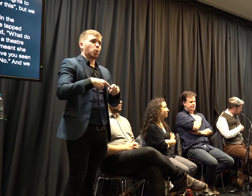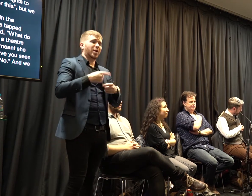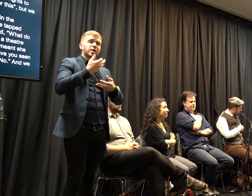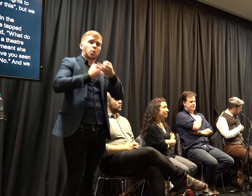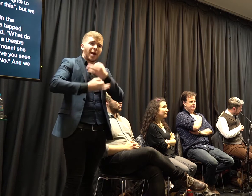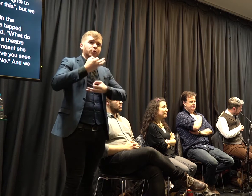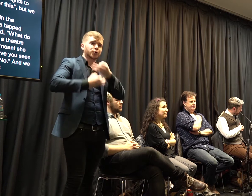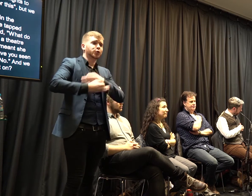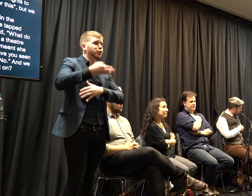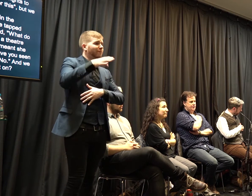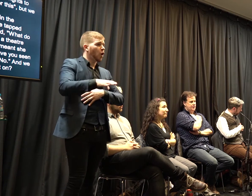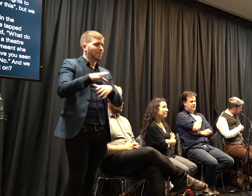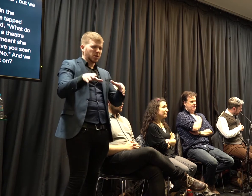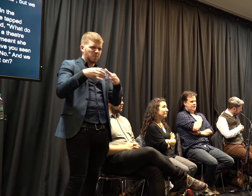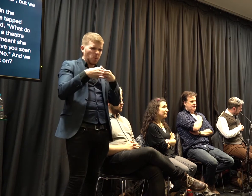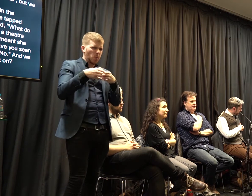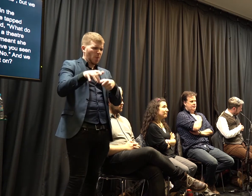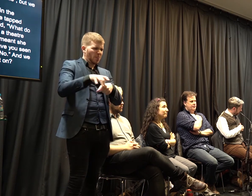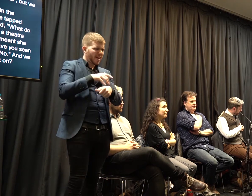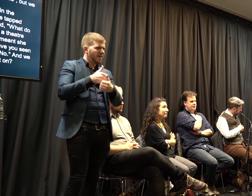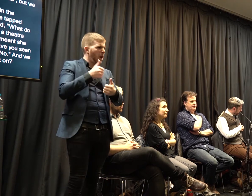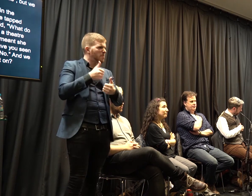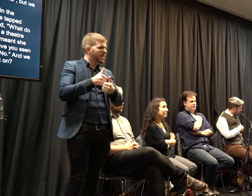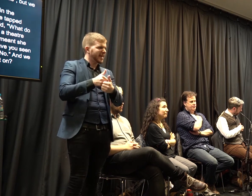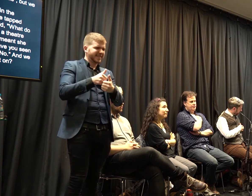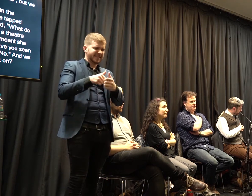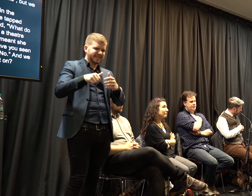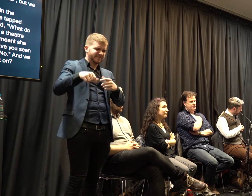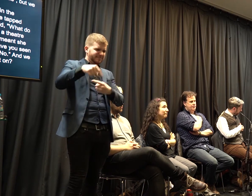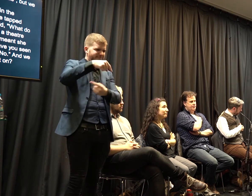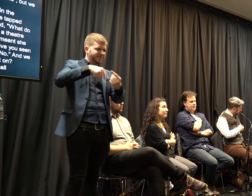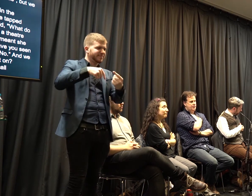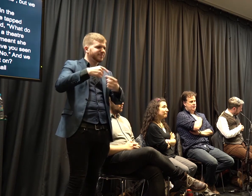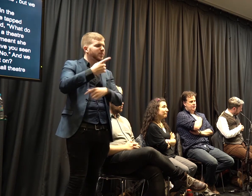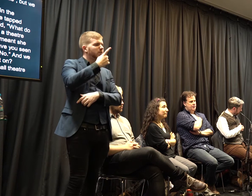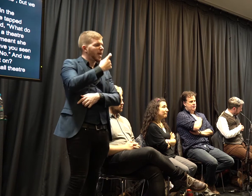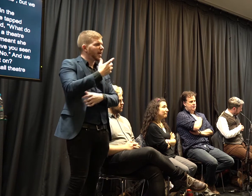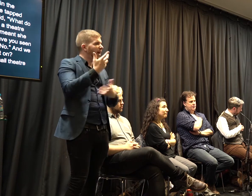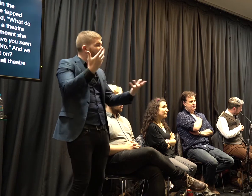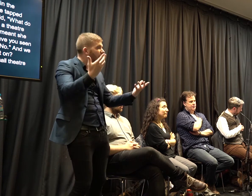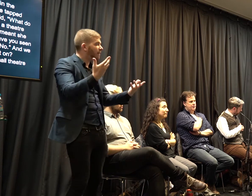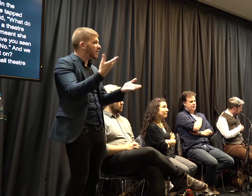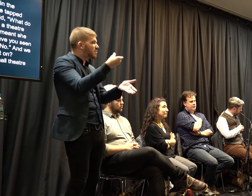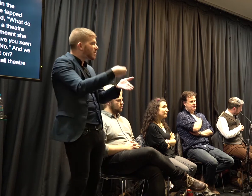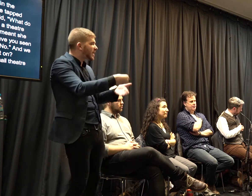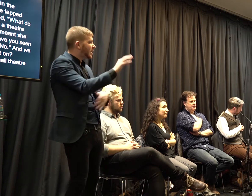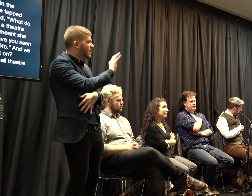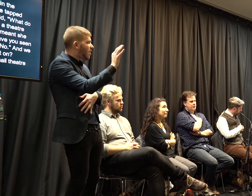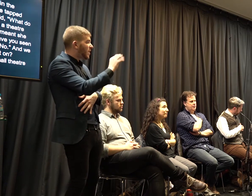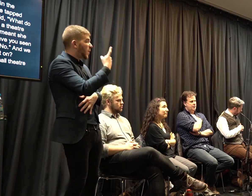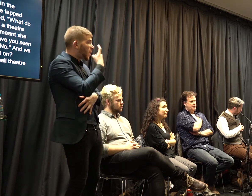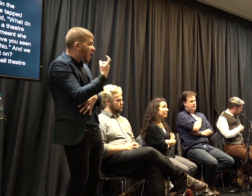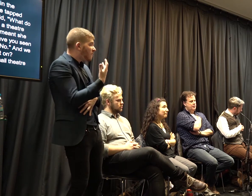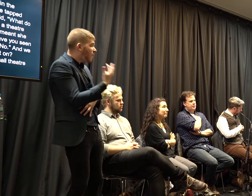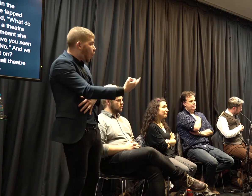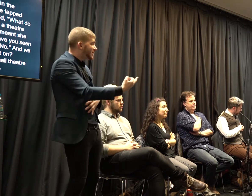queries from these small theatre companies or amateur dramatic companies that say, we haven't got any money, so can we have a